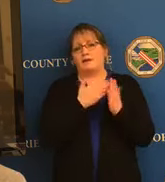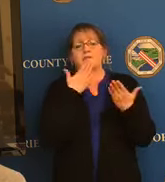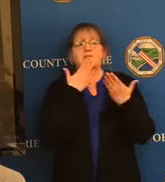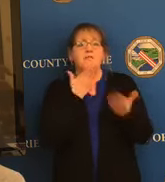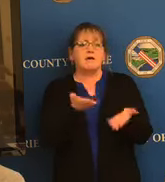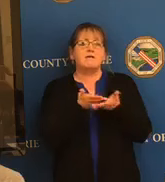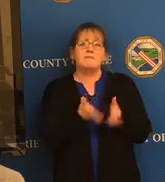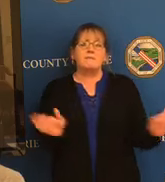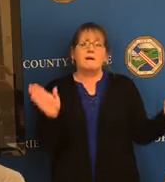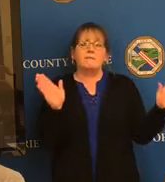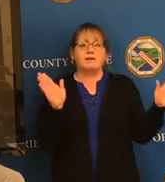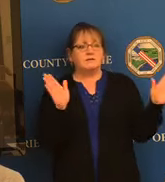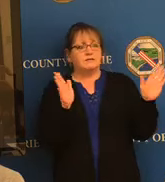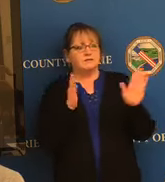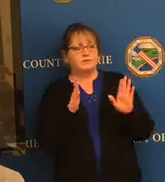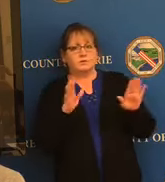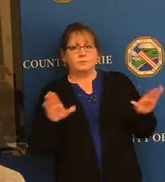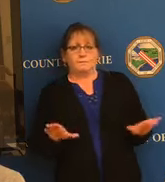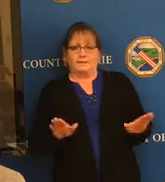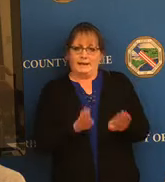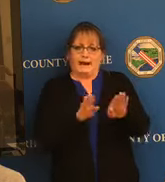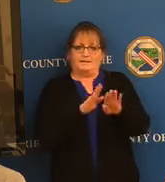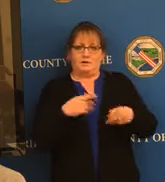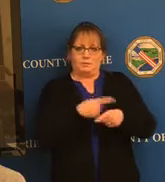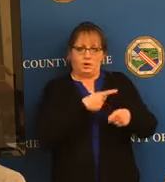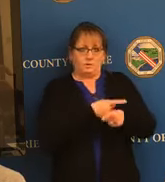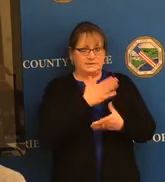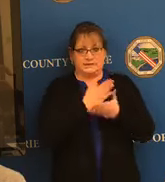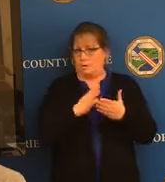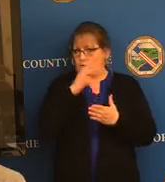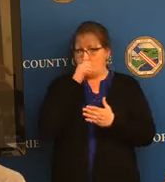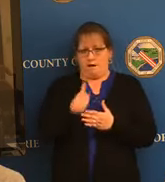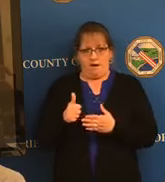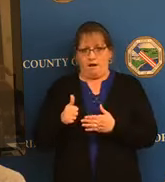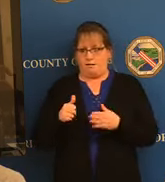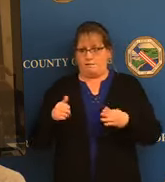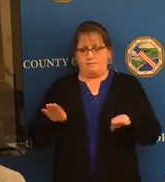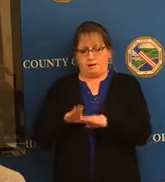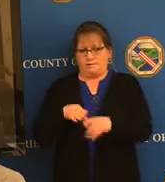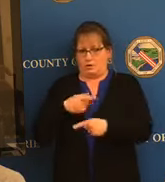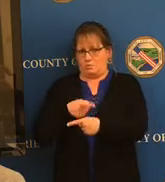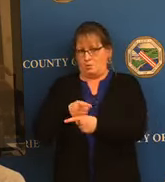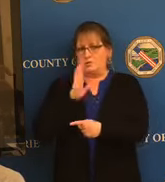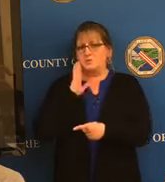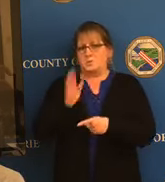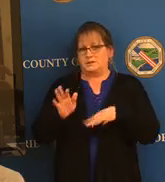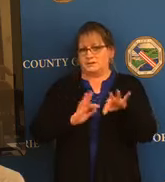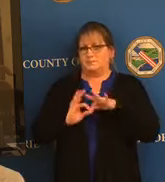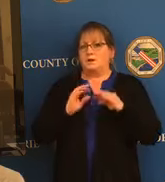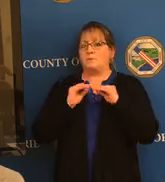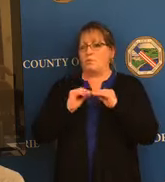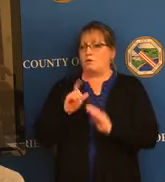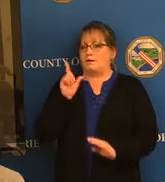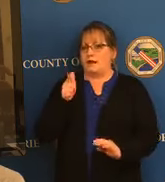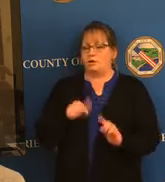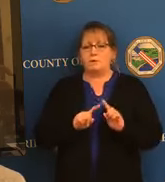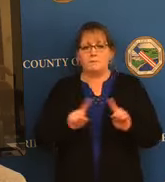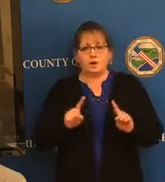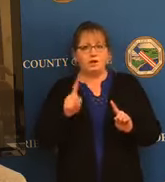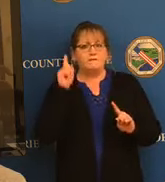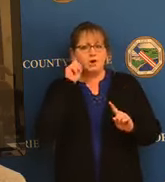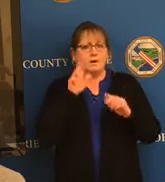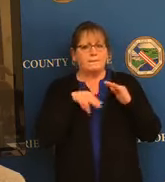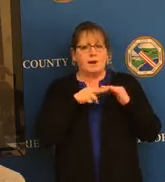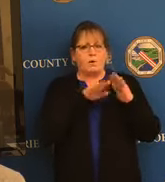acting appropriately. There were some that were not acting appropriately. We'll go a little bit into detail about that later. But you've heard about